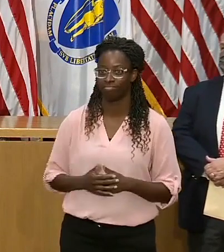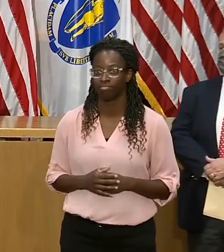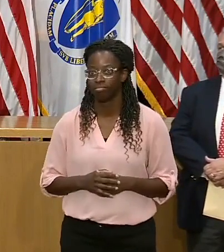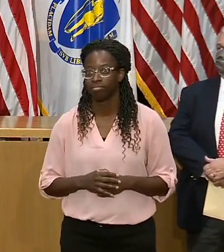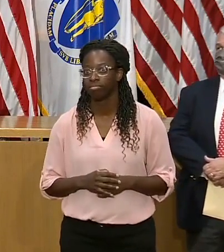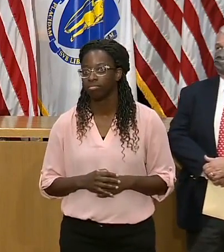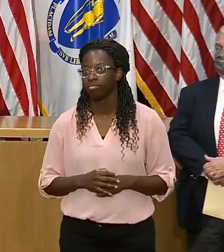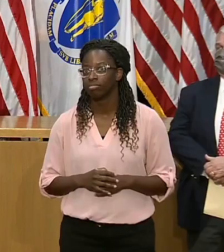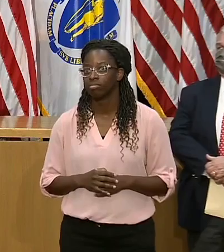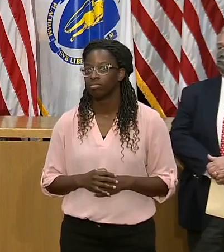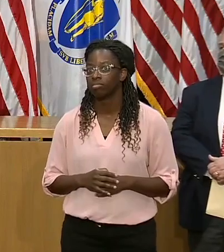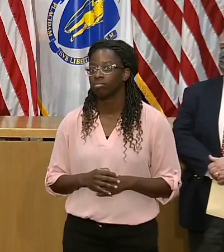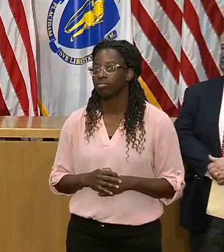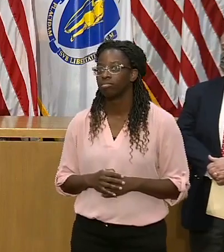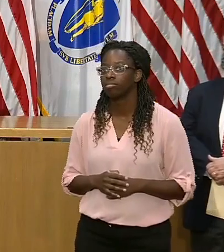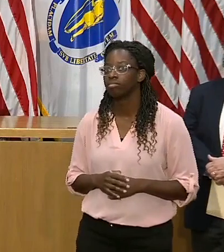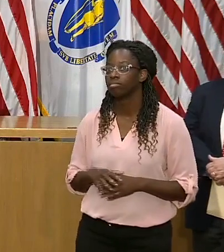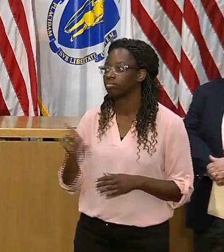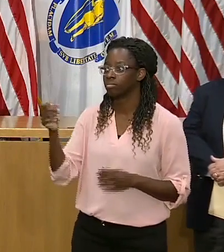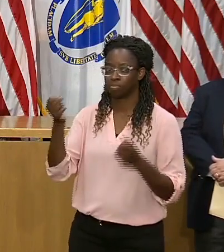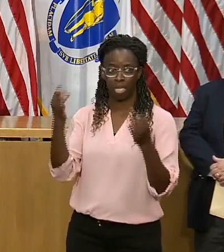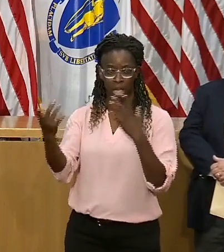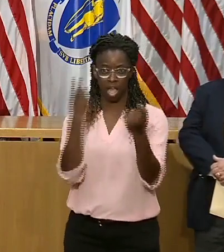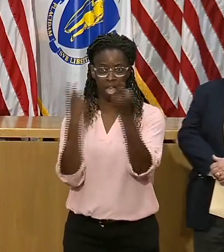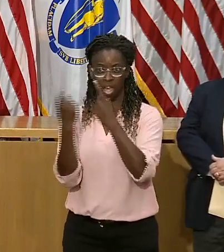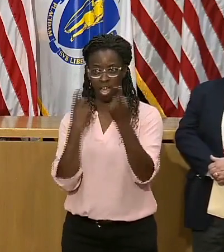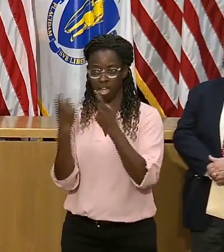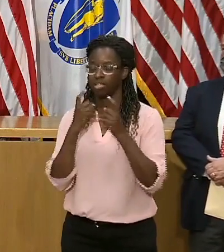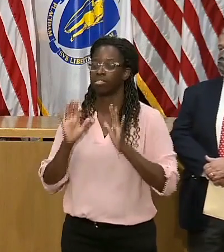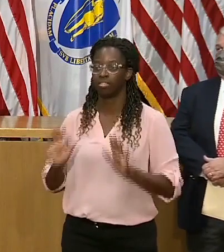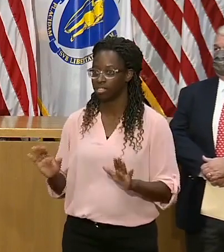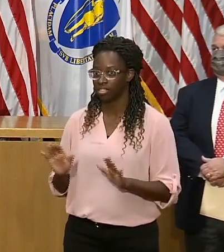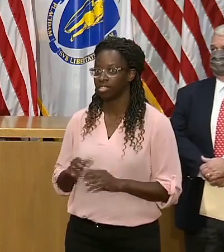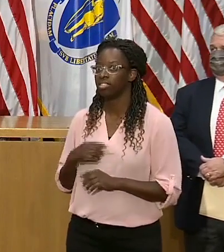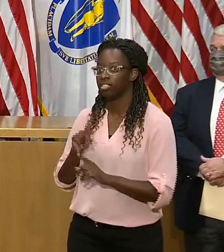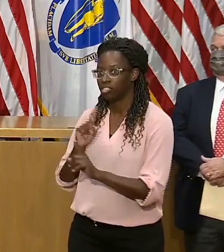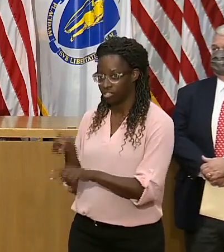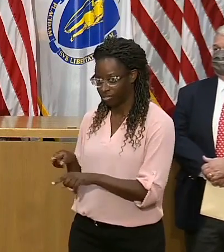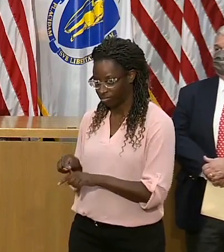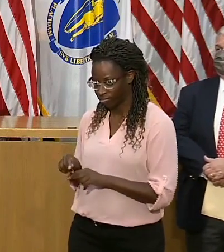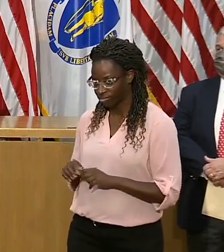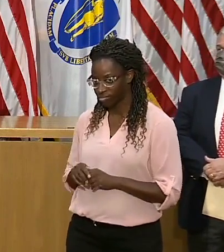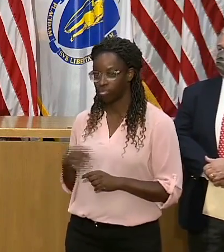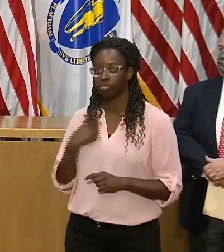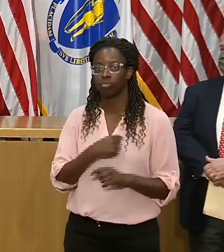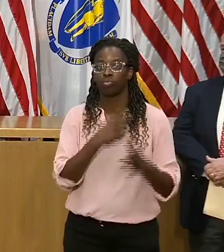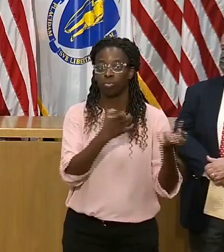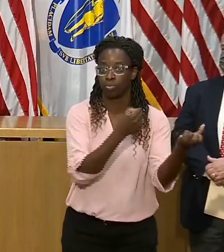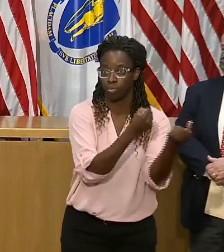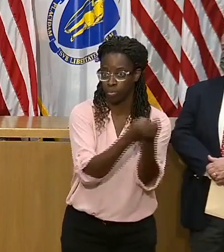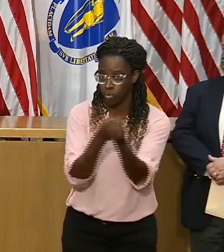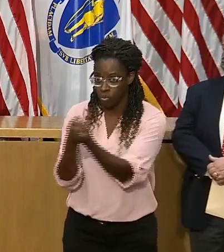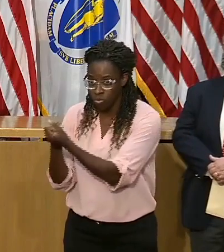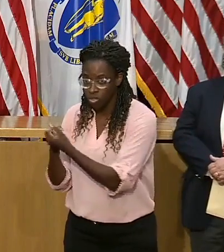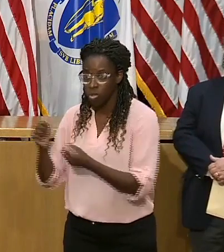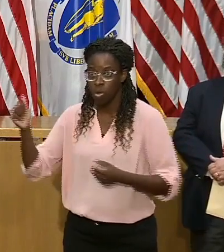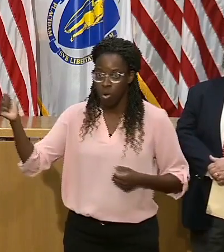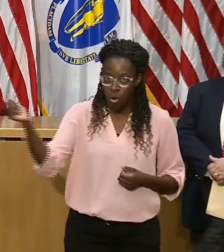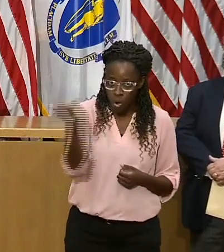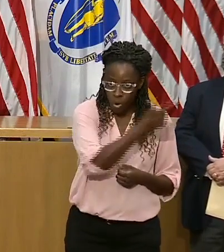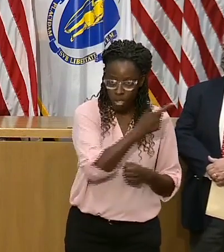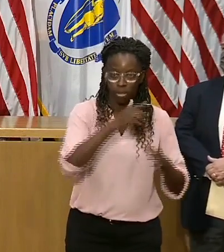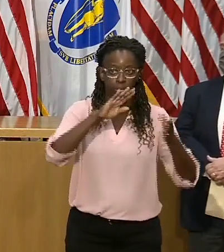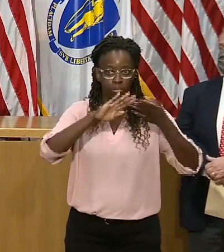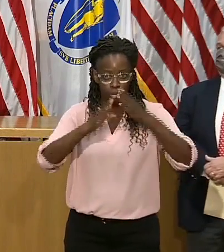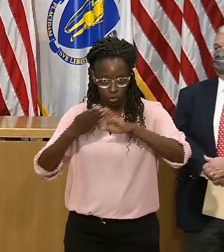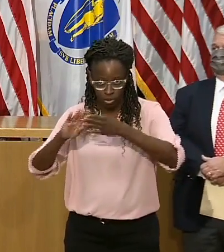in municipal government. And, I'm not going to Monday morning quarterback this stuff, but I think it's really important that as we get more